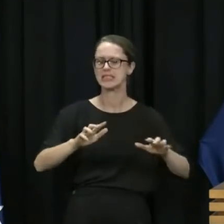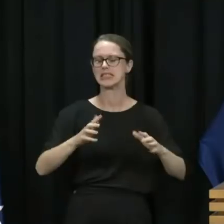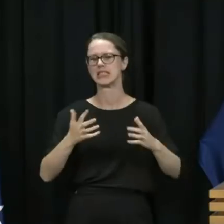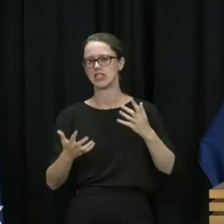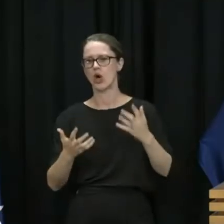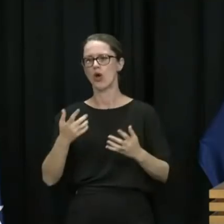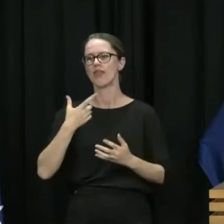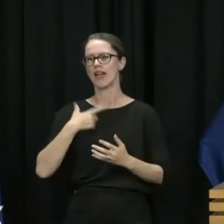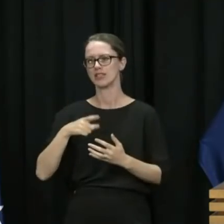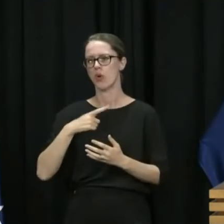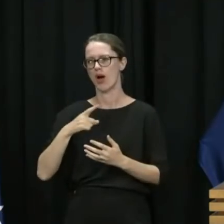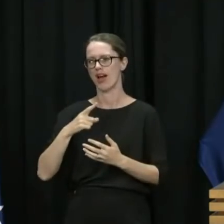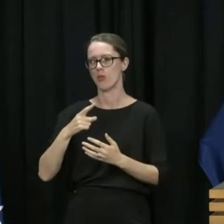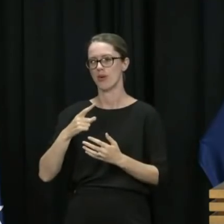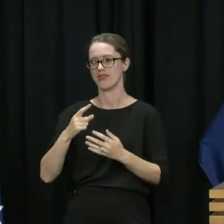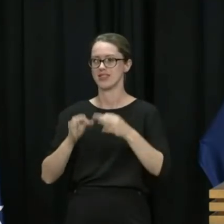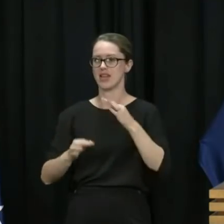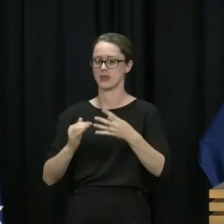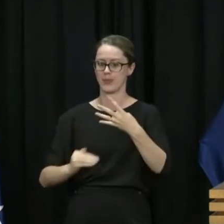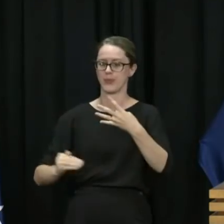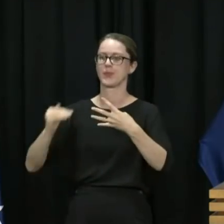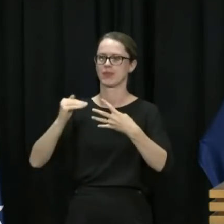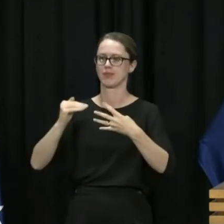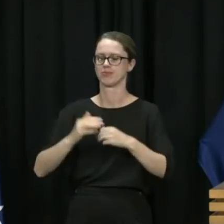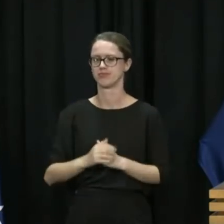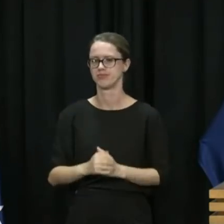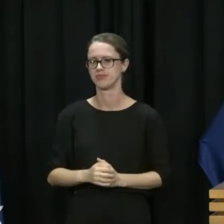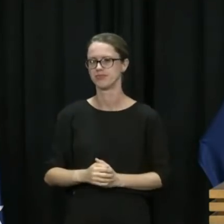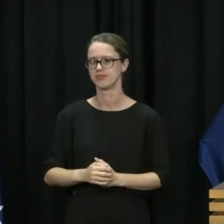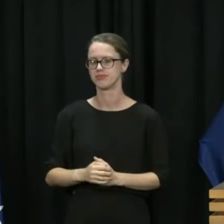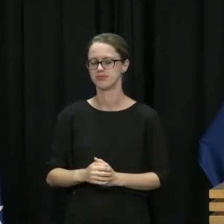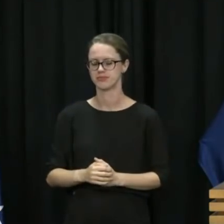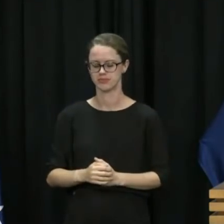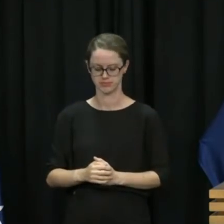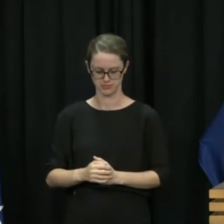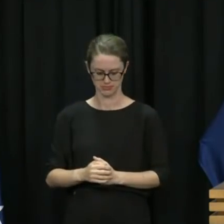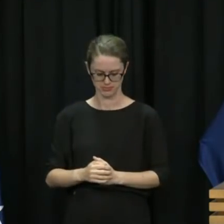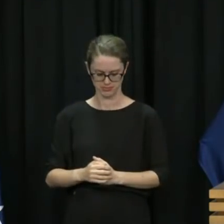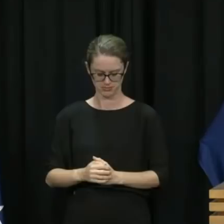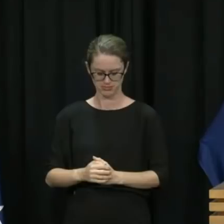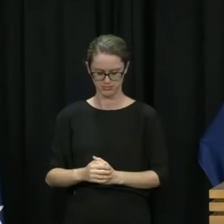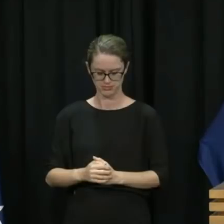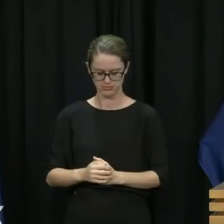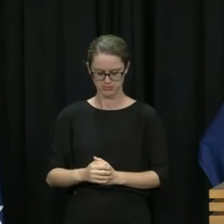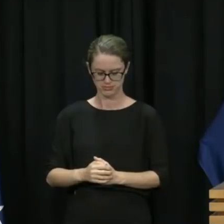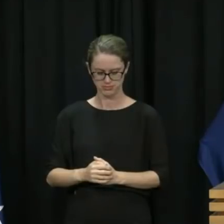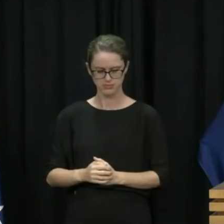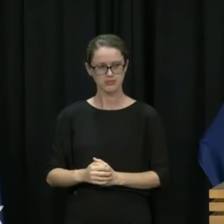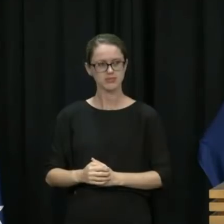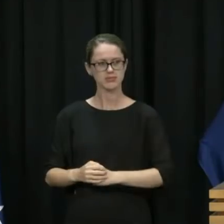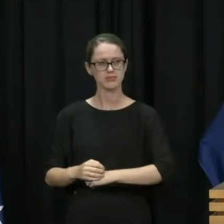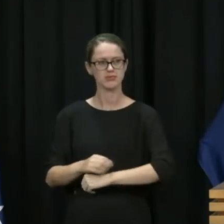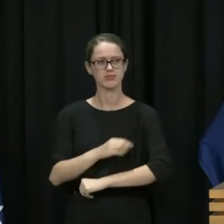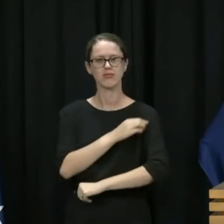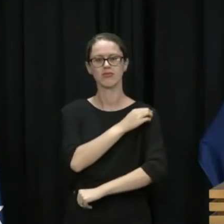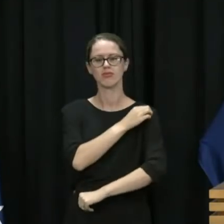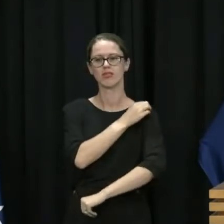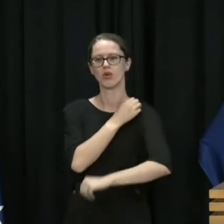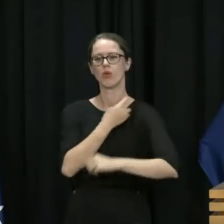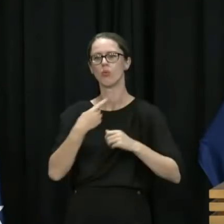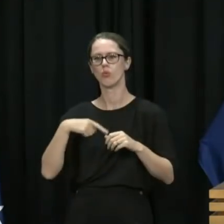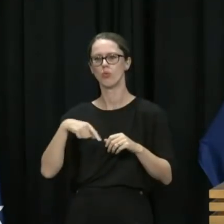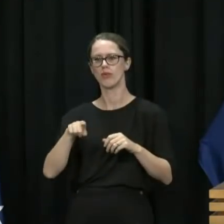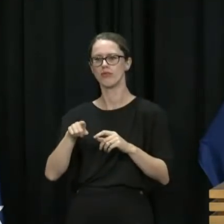and the response at this point in time, and it's not. I think it's no scarier in the sense that we have acted